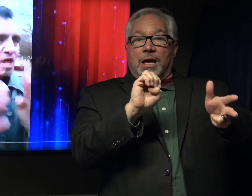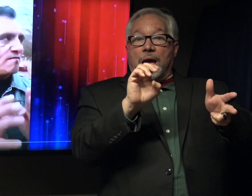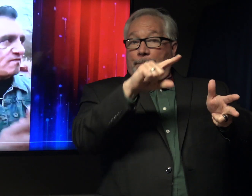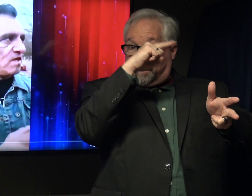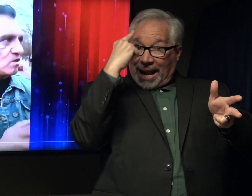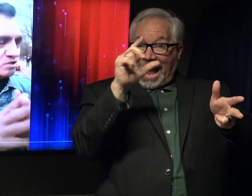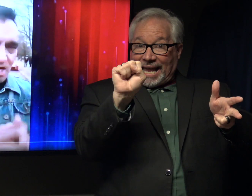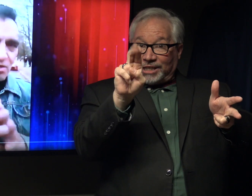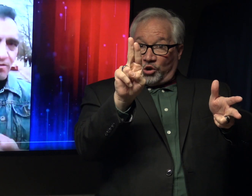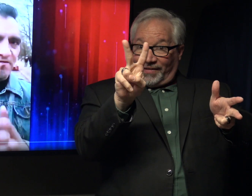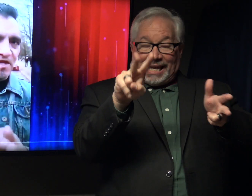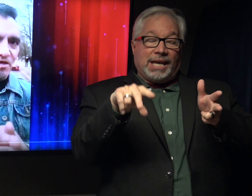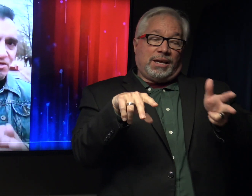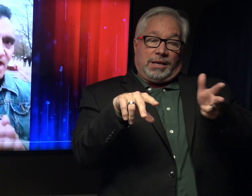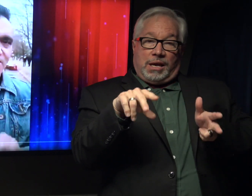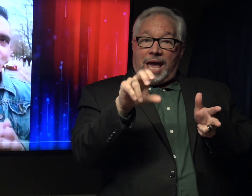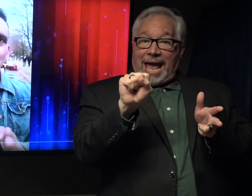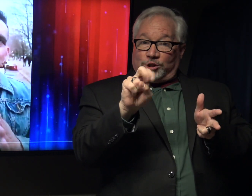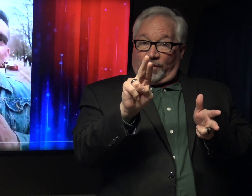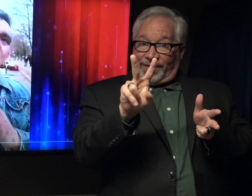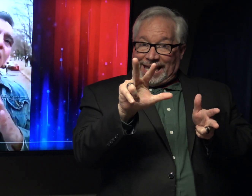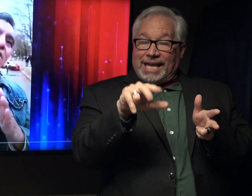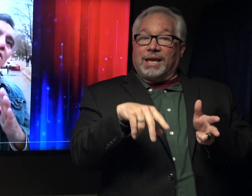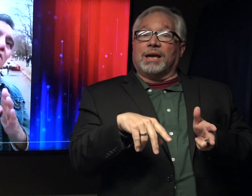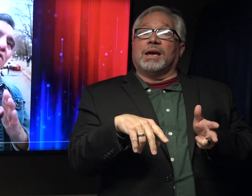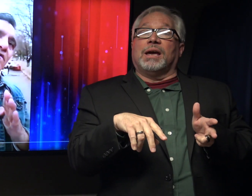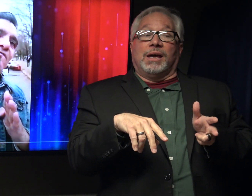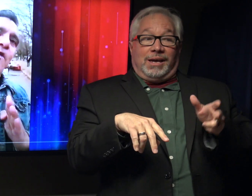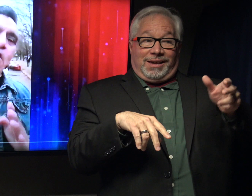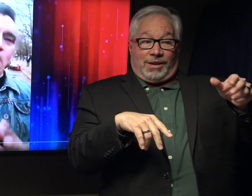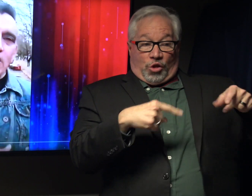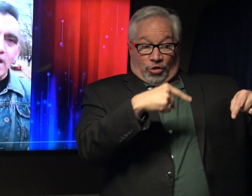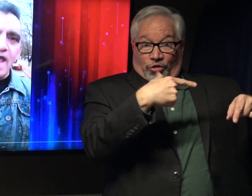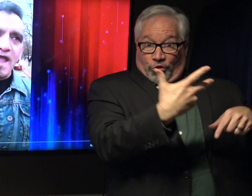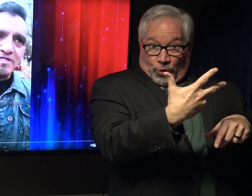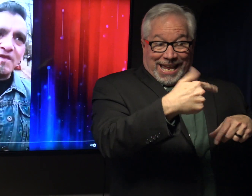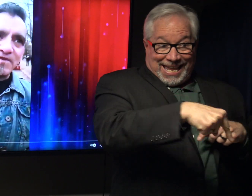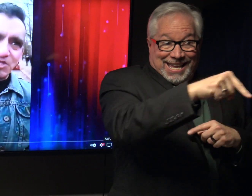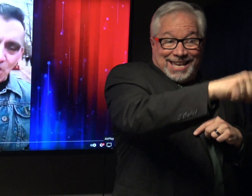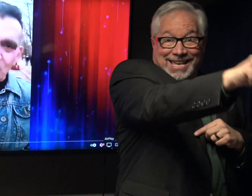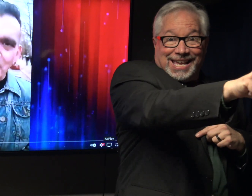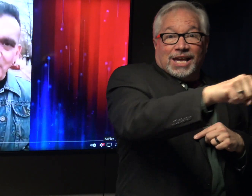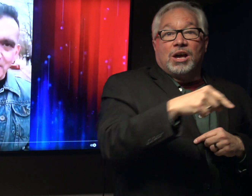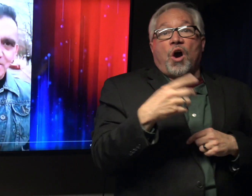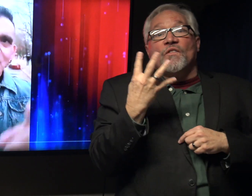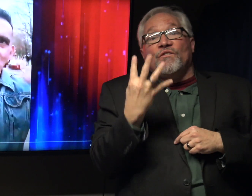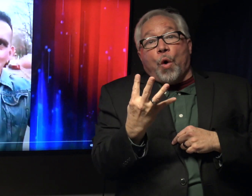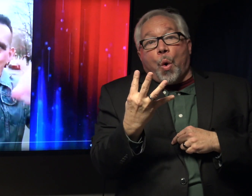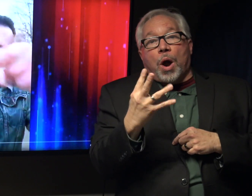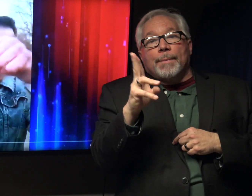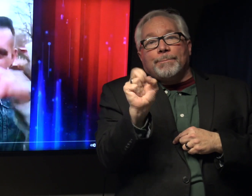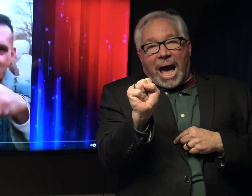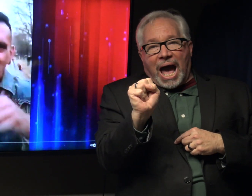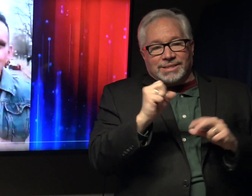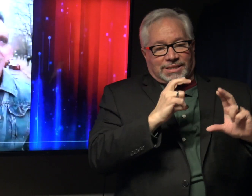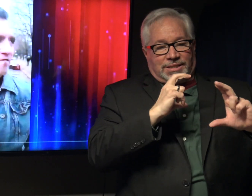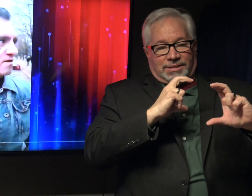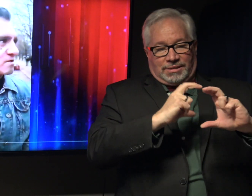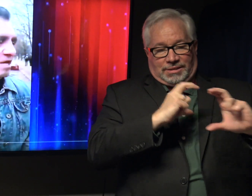state trooper vehicles escorted 4 Antifa shuttle buses right here front and